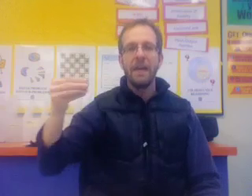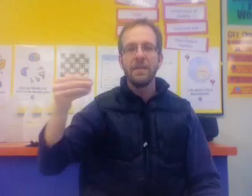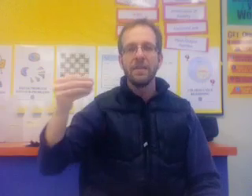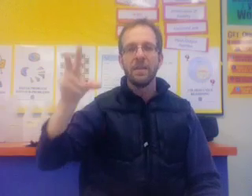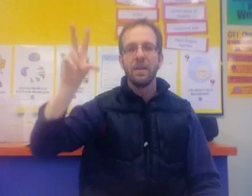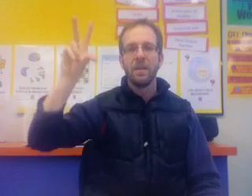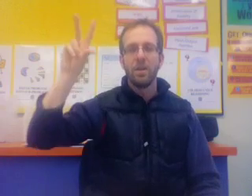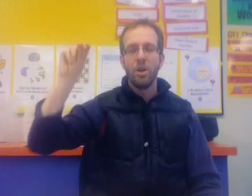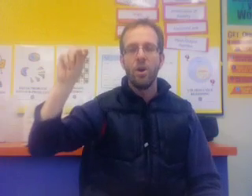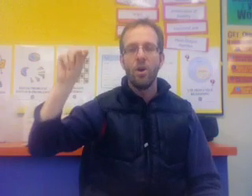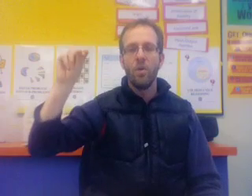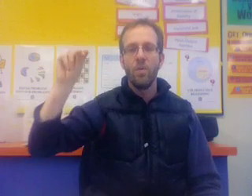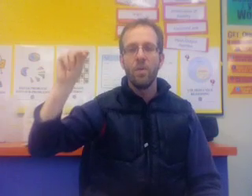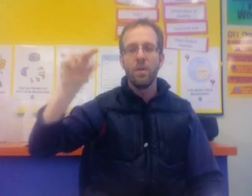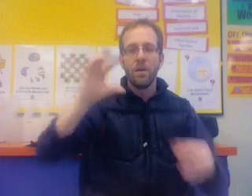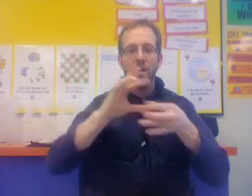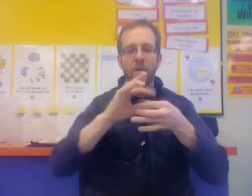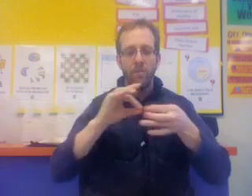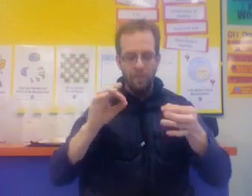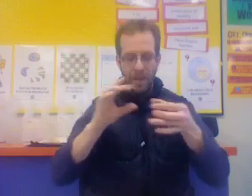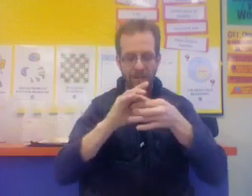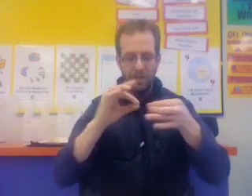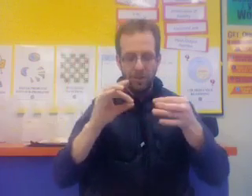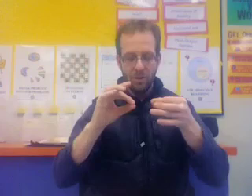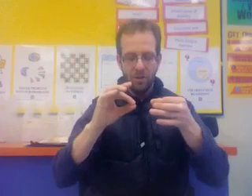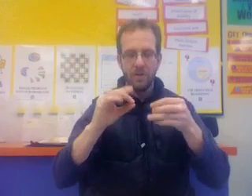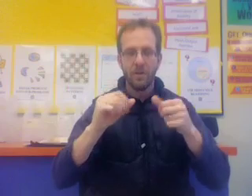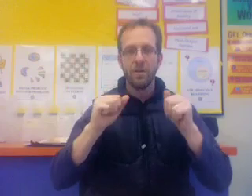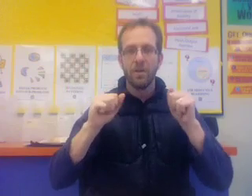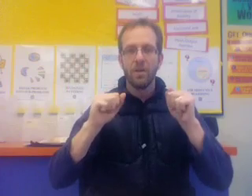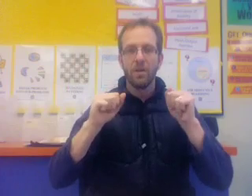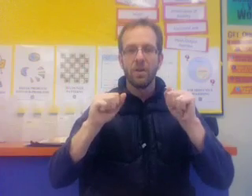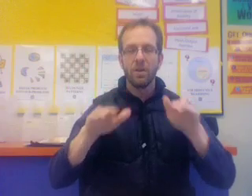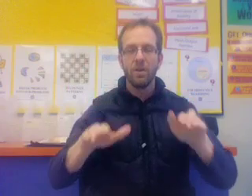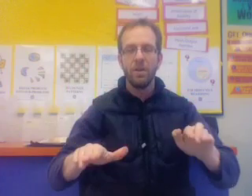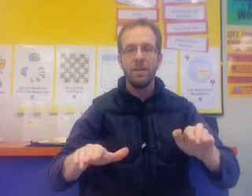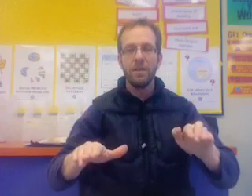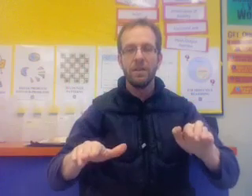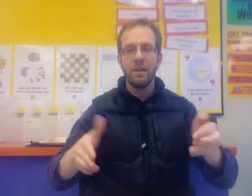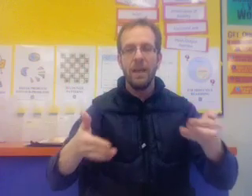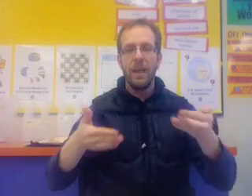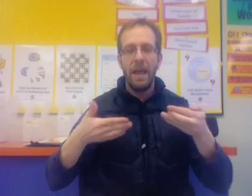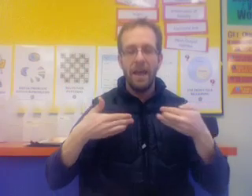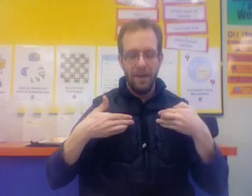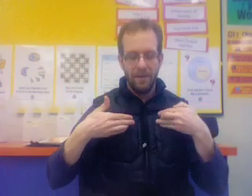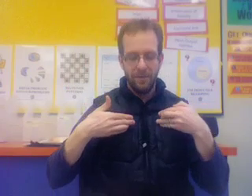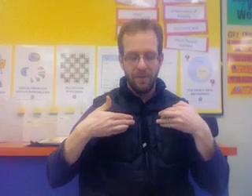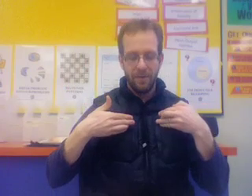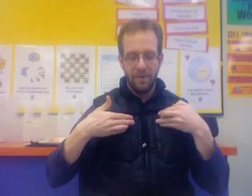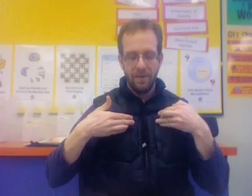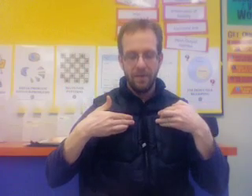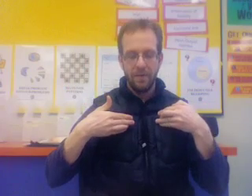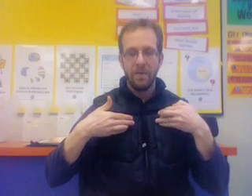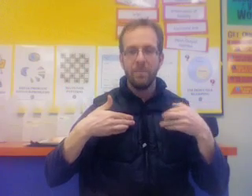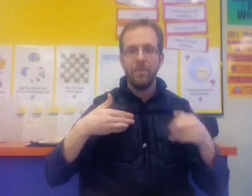And no message could have